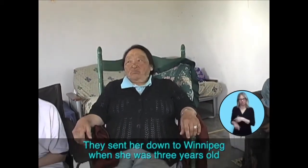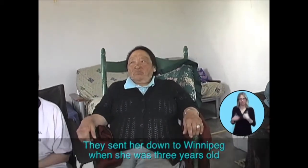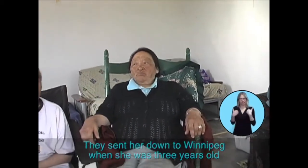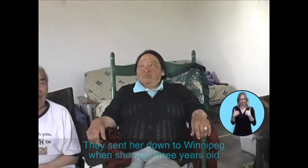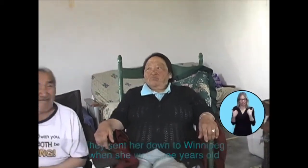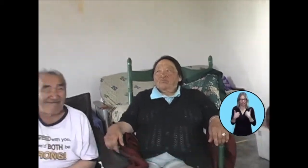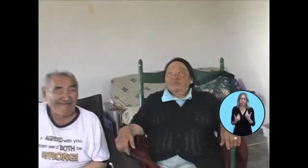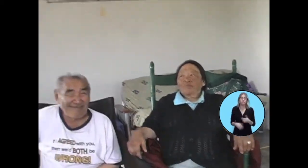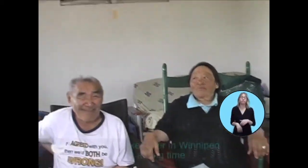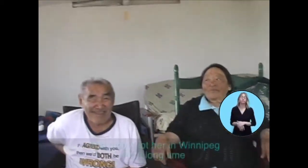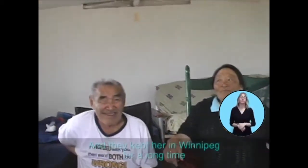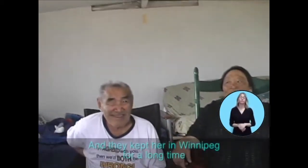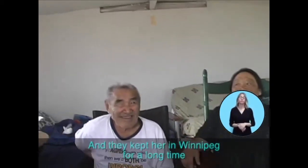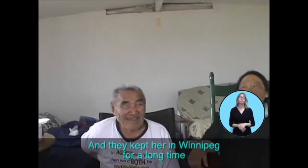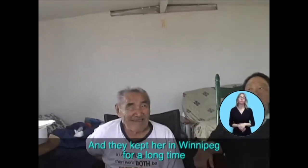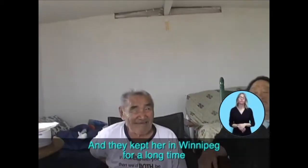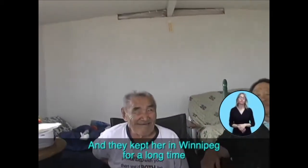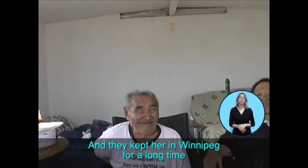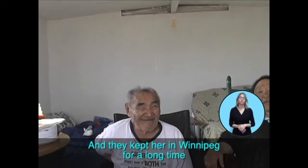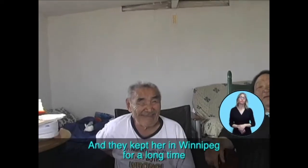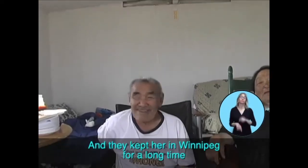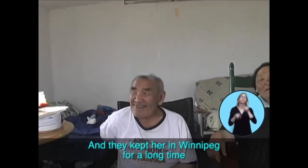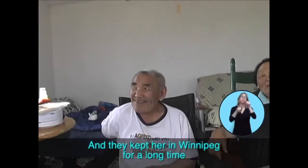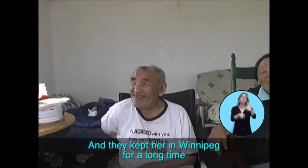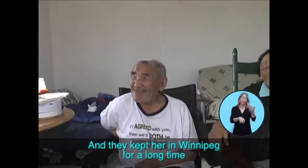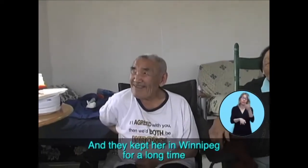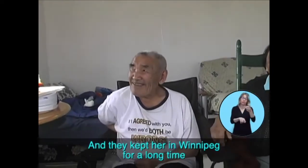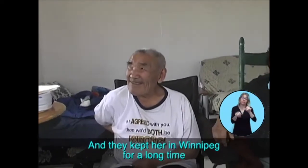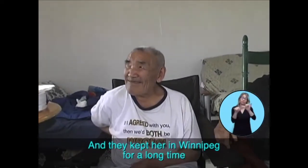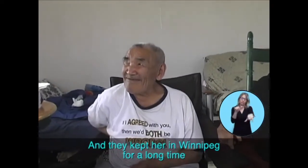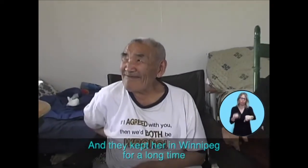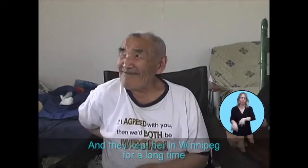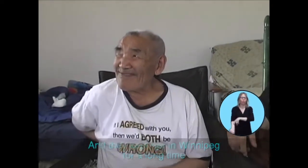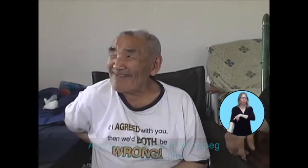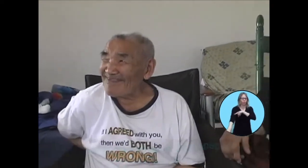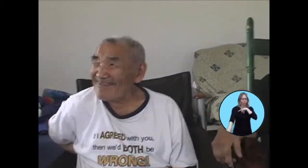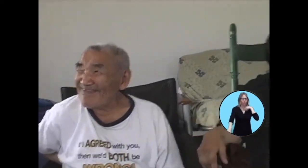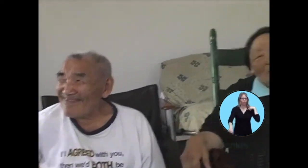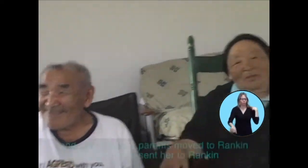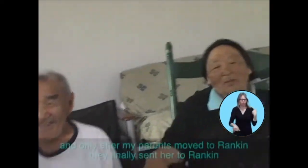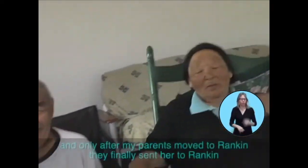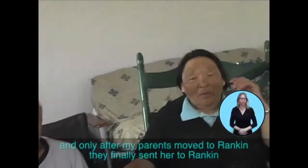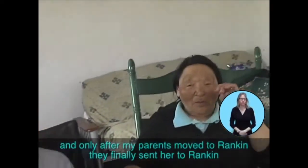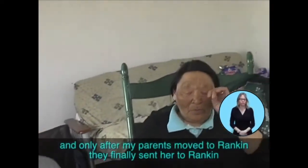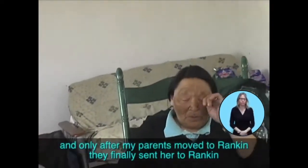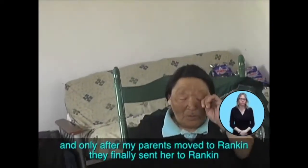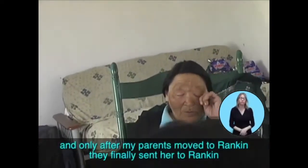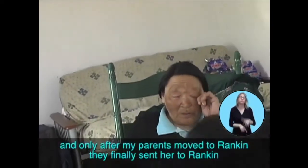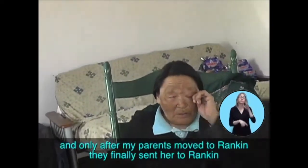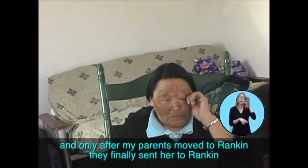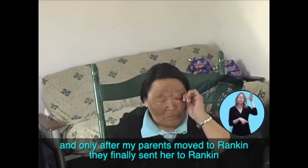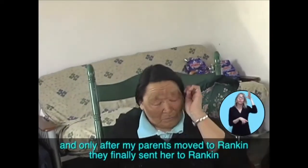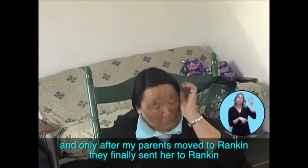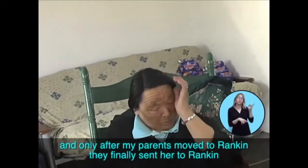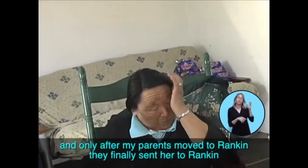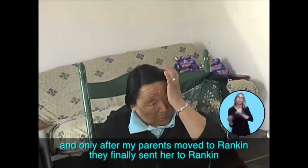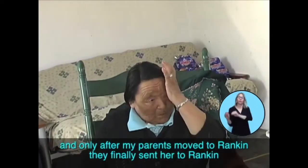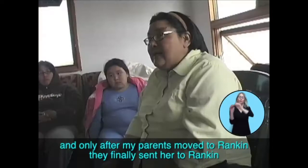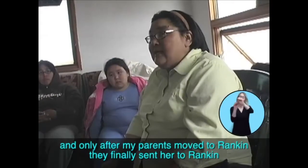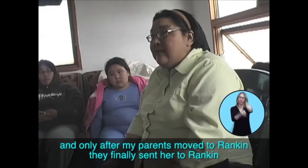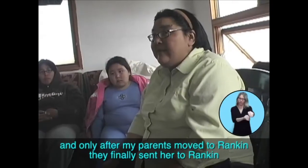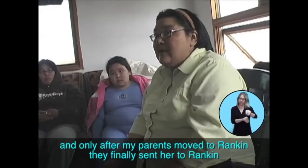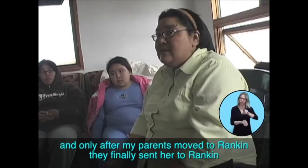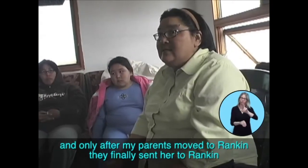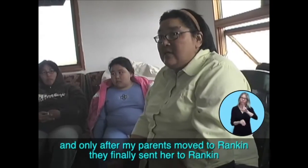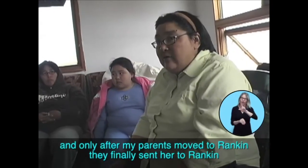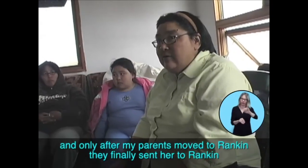3 years old. And they kept her in Winnipeg for a long time, and only after my parents moved to